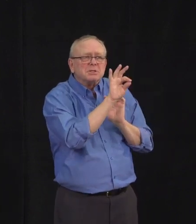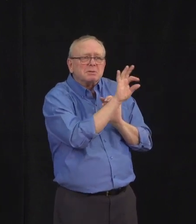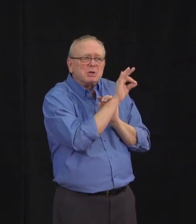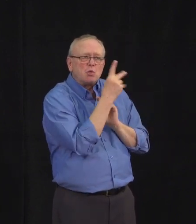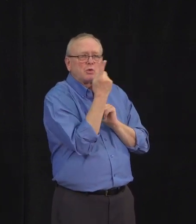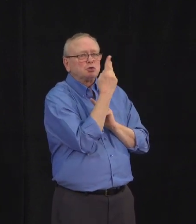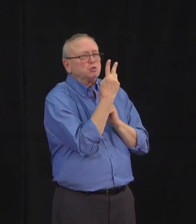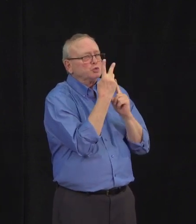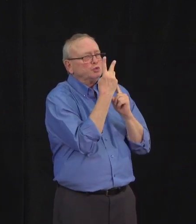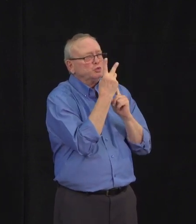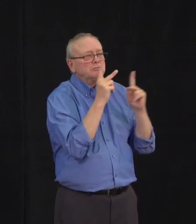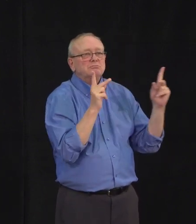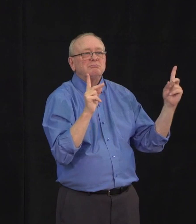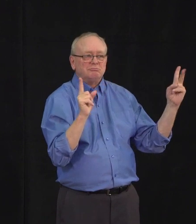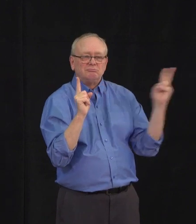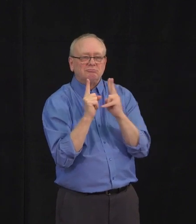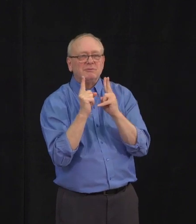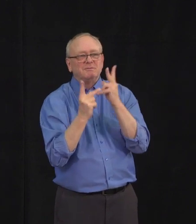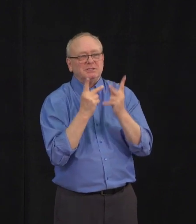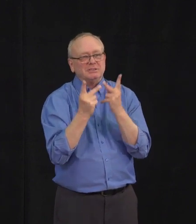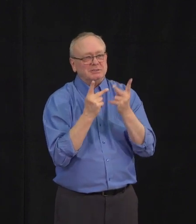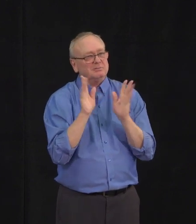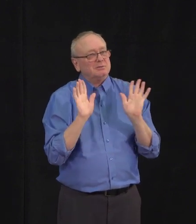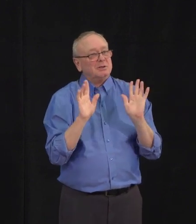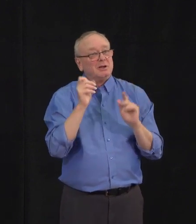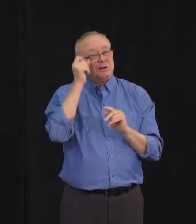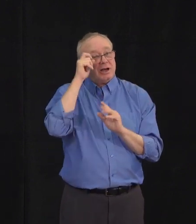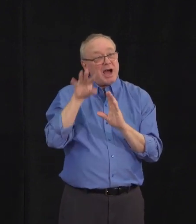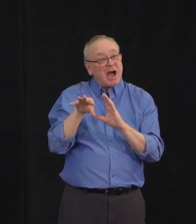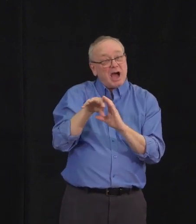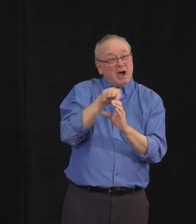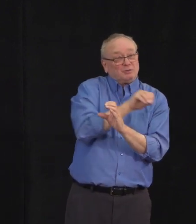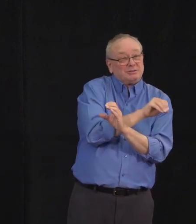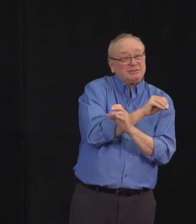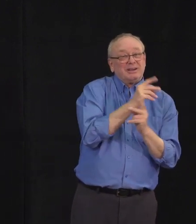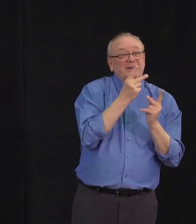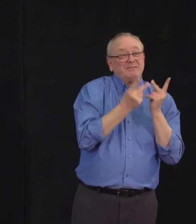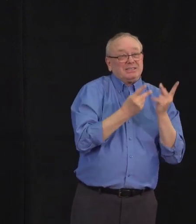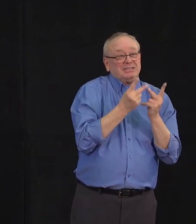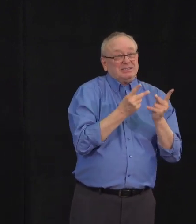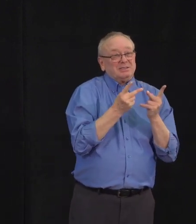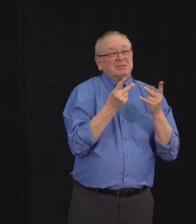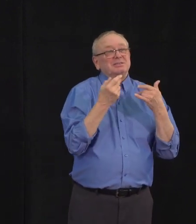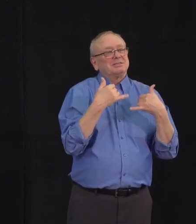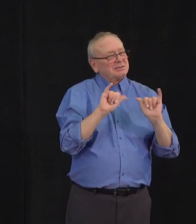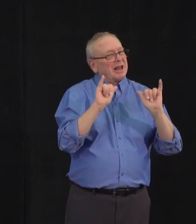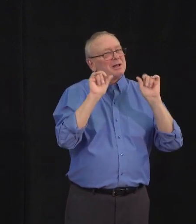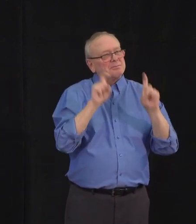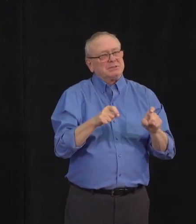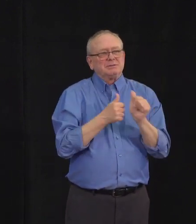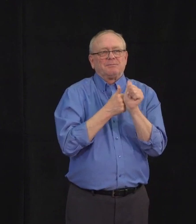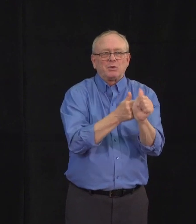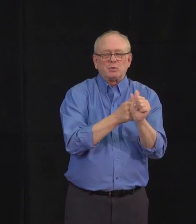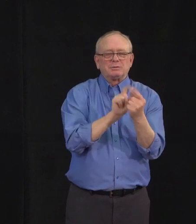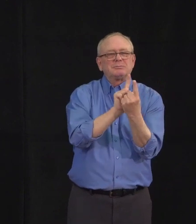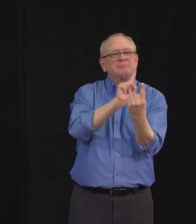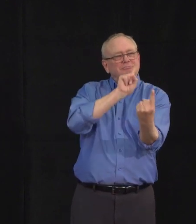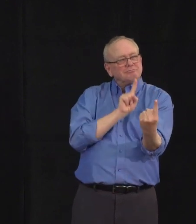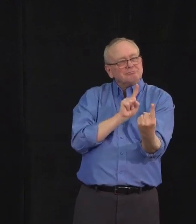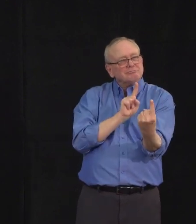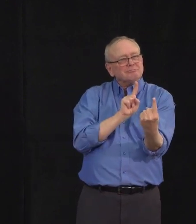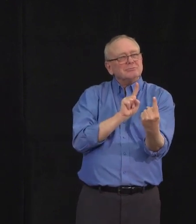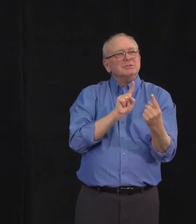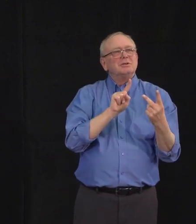all appropriate precautions must be taken to prevent exposure to COVID-19. This includes physical distancing and requiring